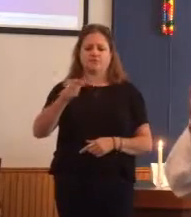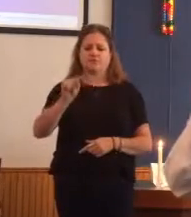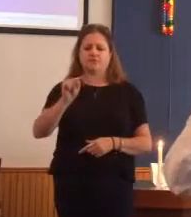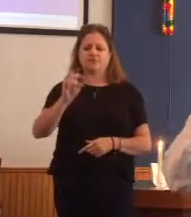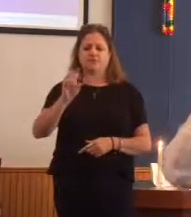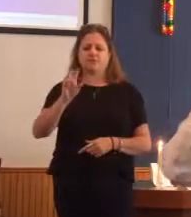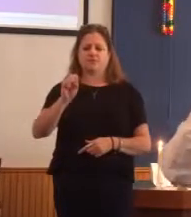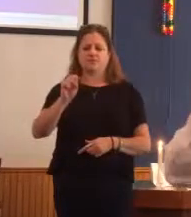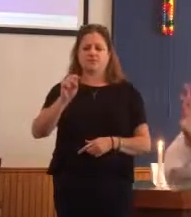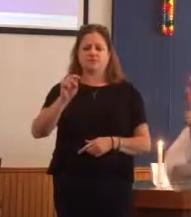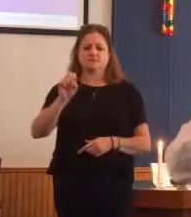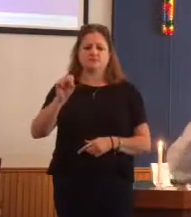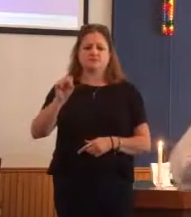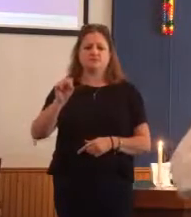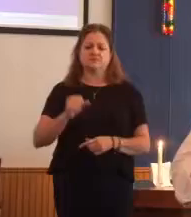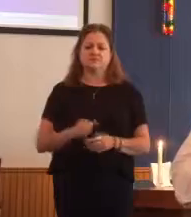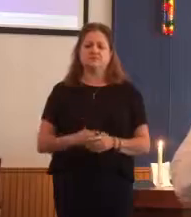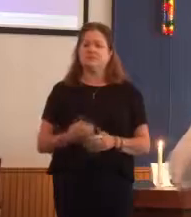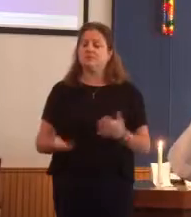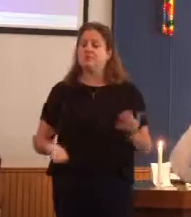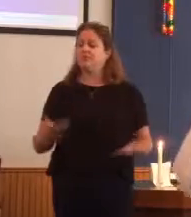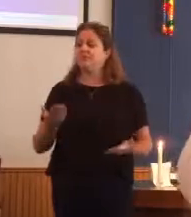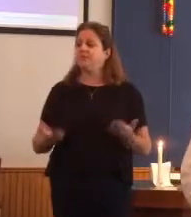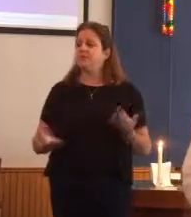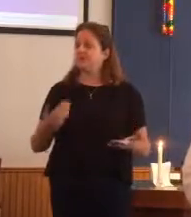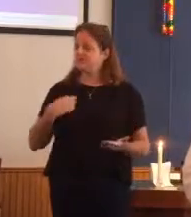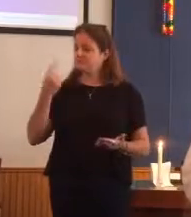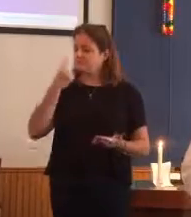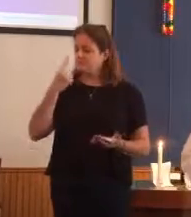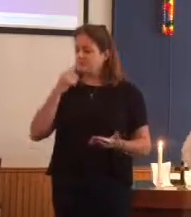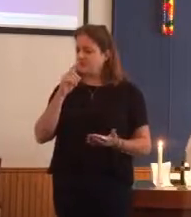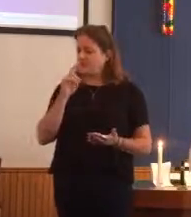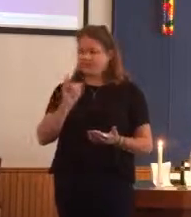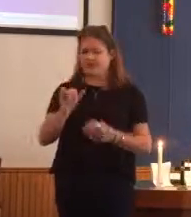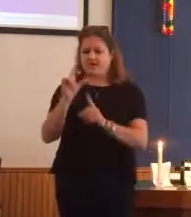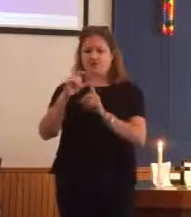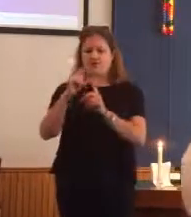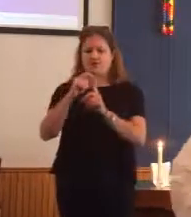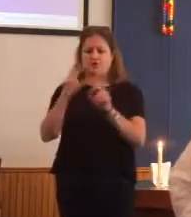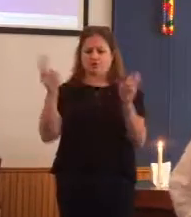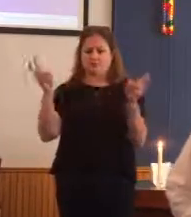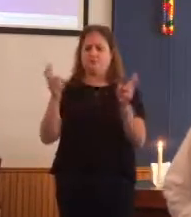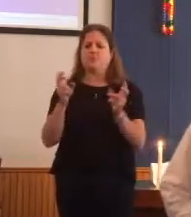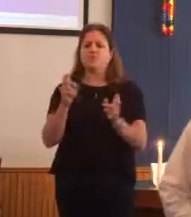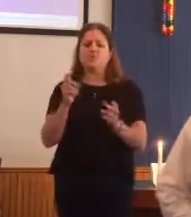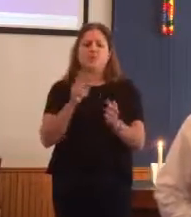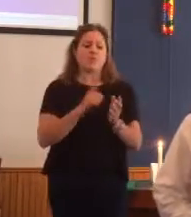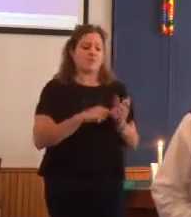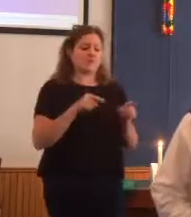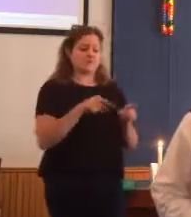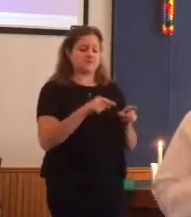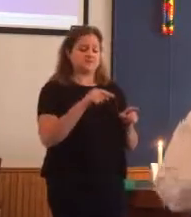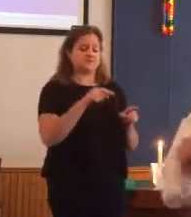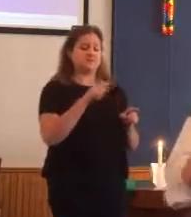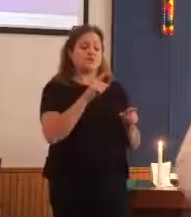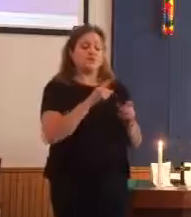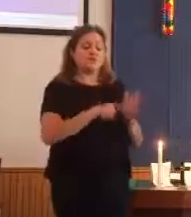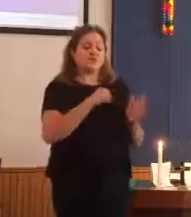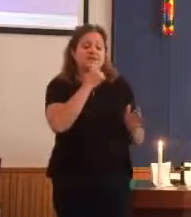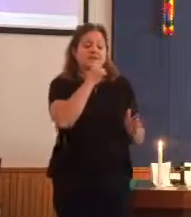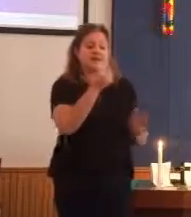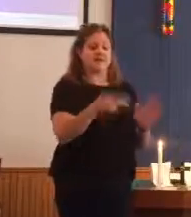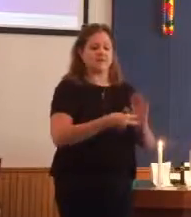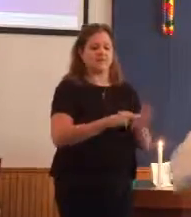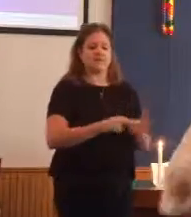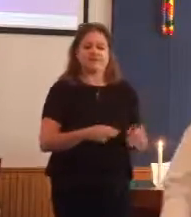It's probably easier to describe what righteousness is not. It's not